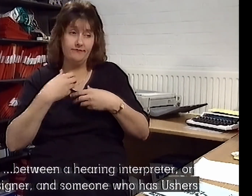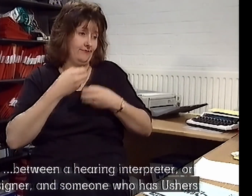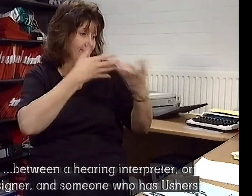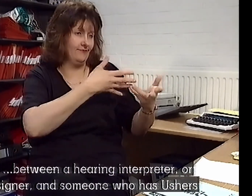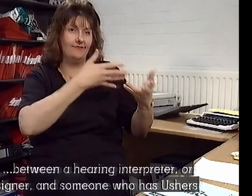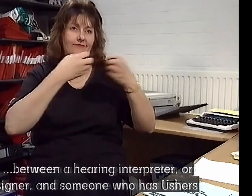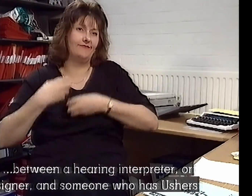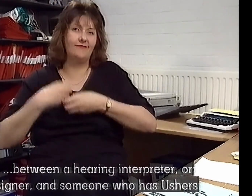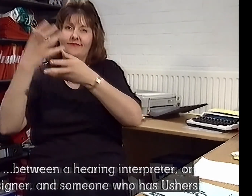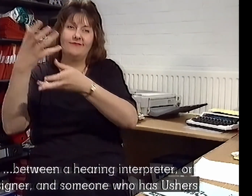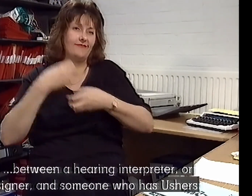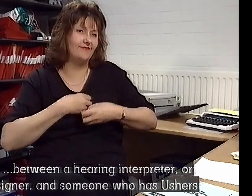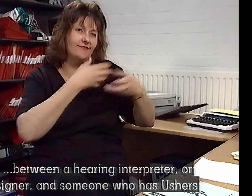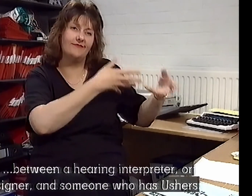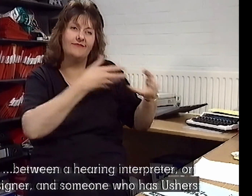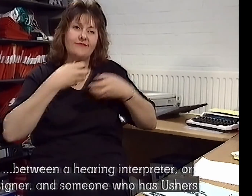signer and someone who has Usher syndrome.